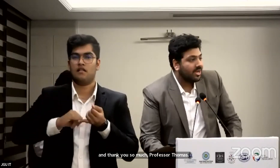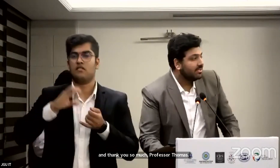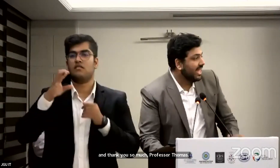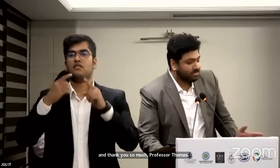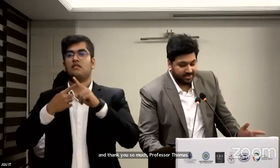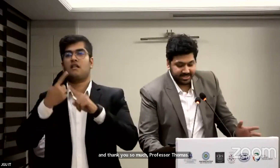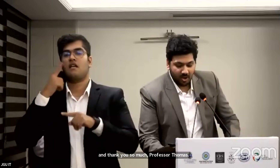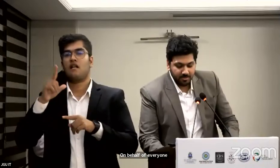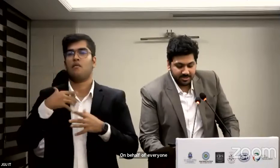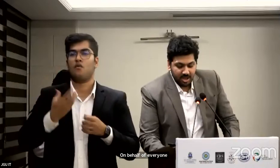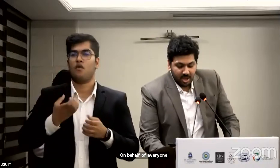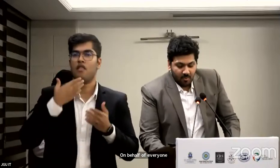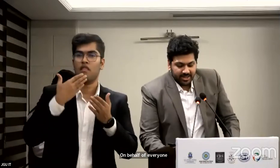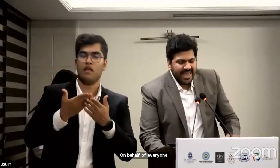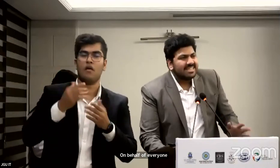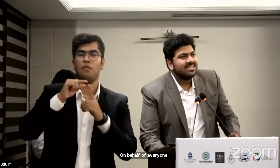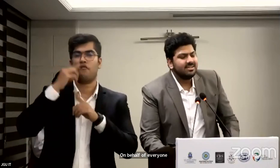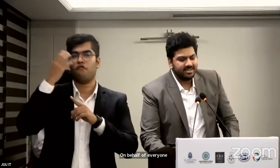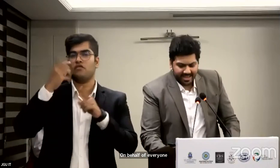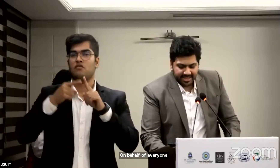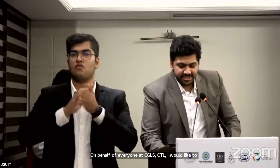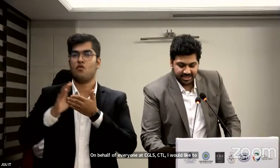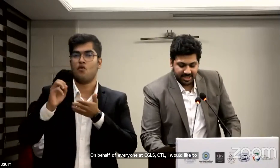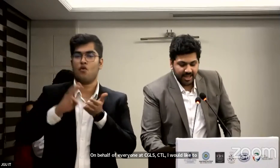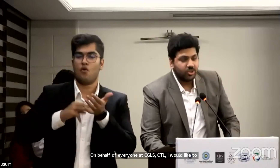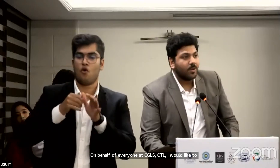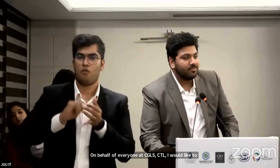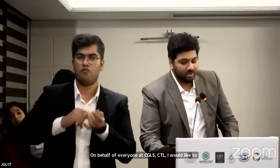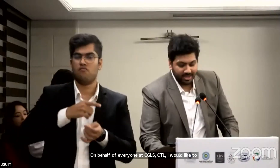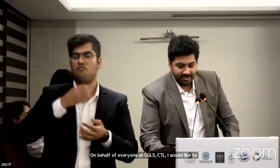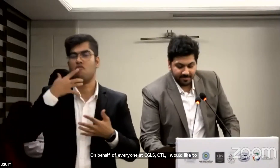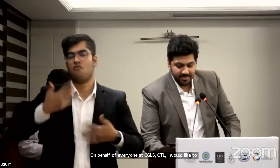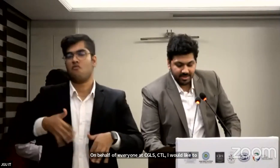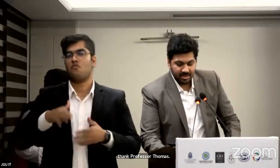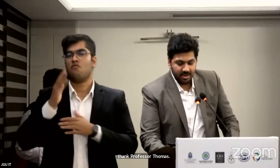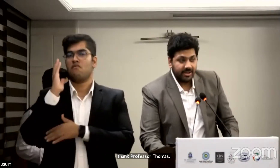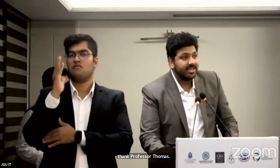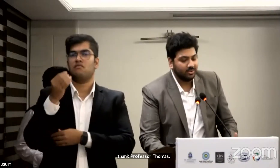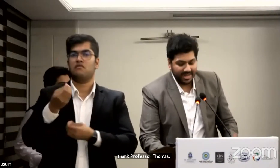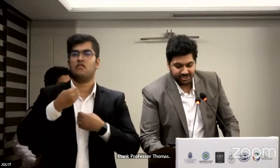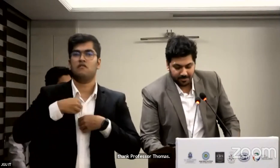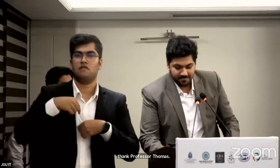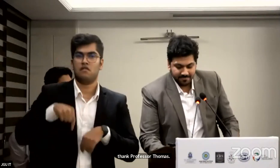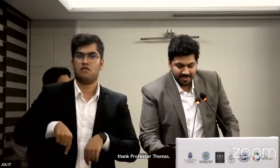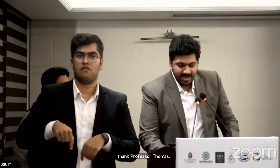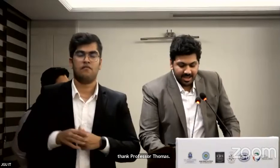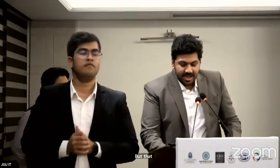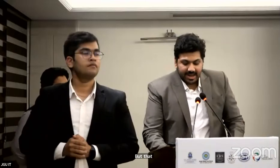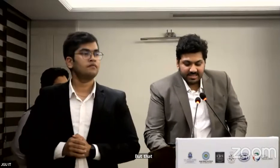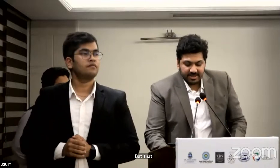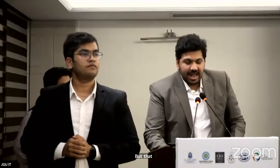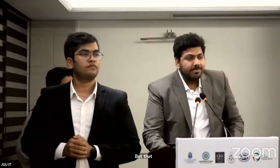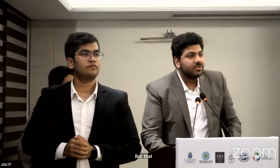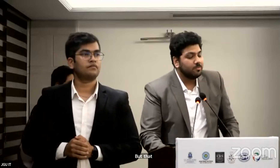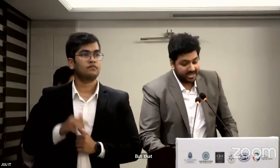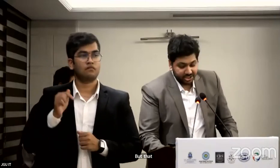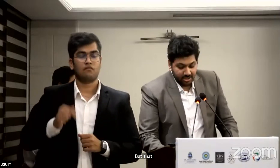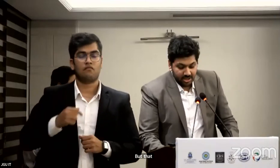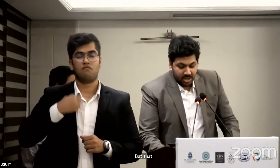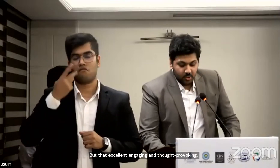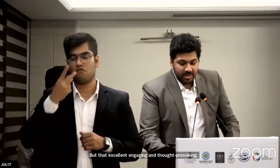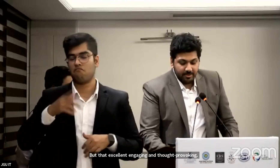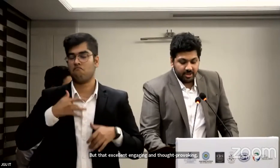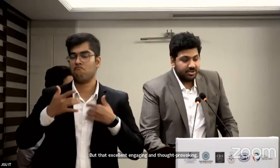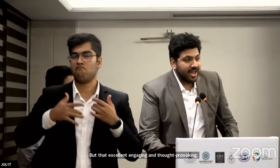I would like to thank Professor Thomas for that excellent, engaging, and thought-provoking keynote lecture. It has been an absolute